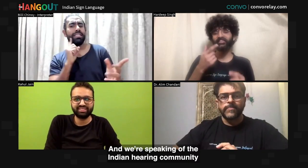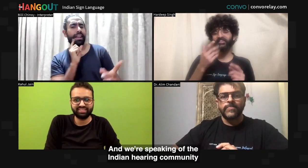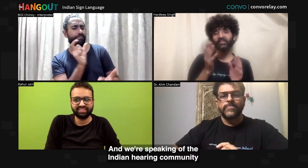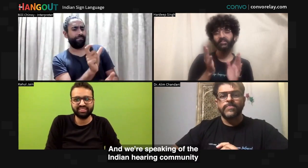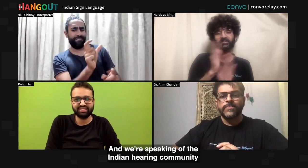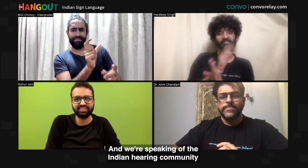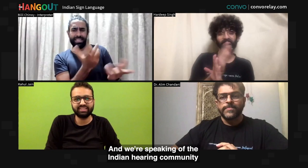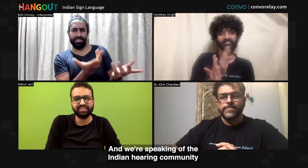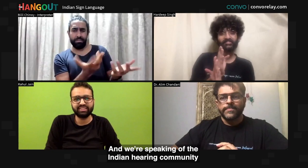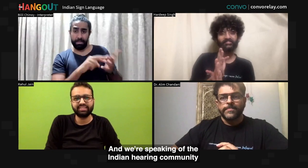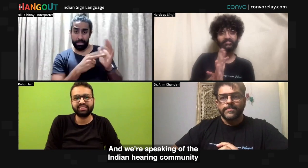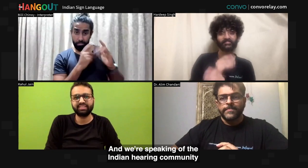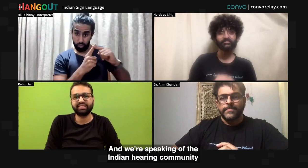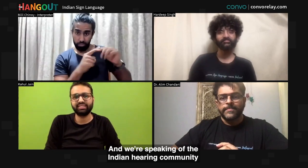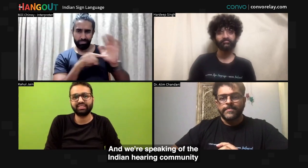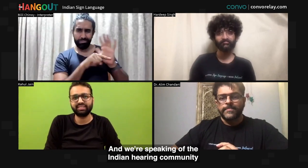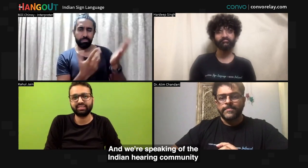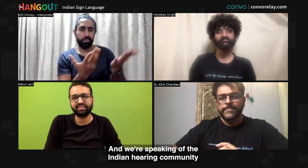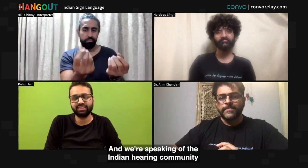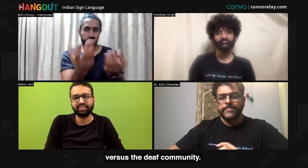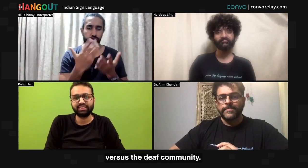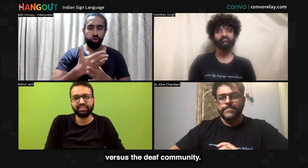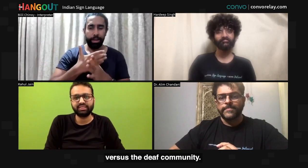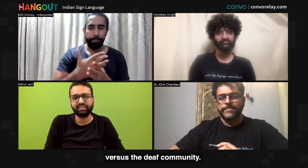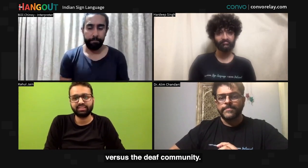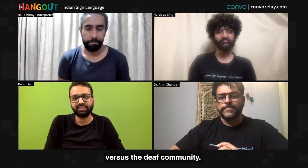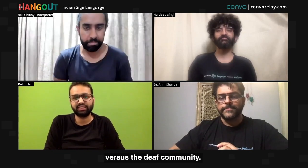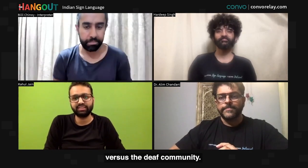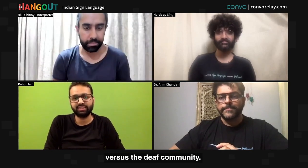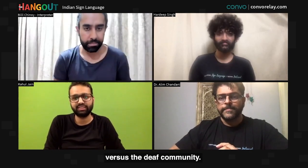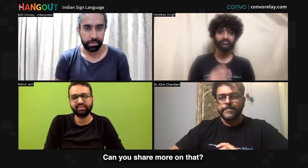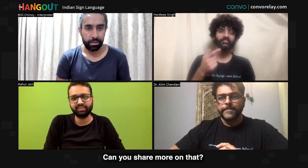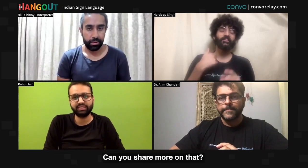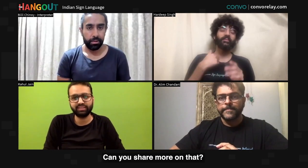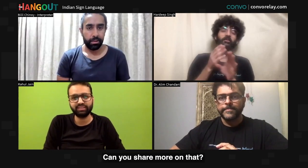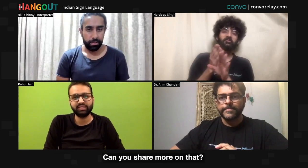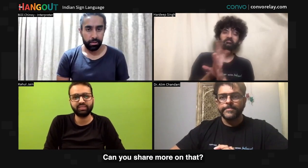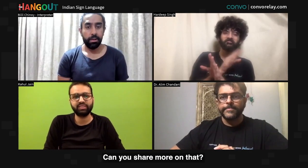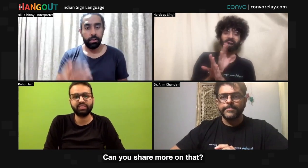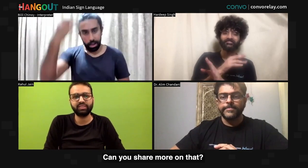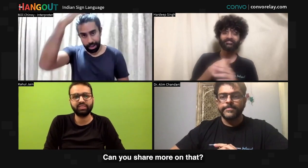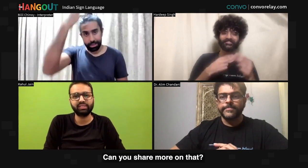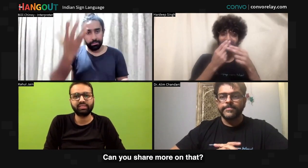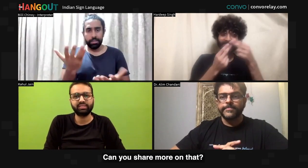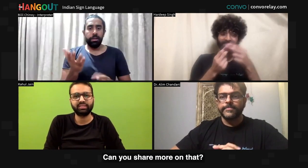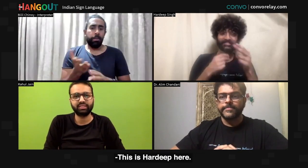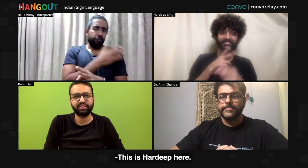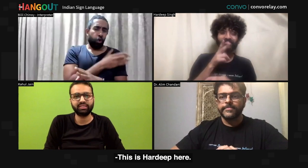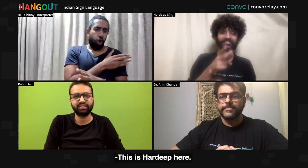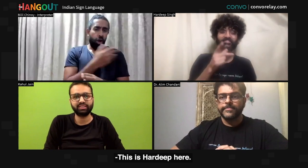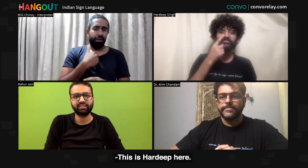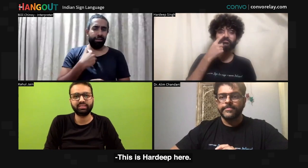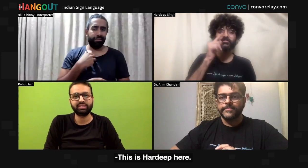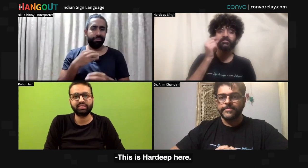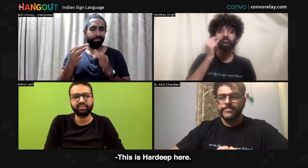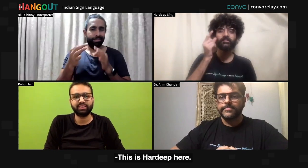the Indian community, hearing community versus the deaf community. Can you share more on that? This is Hardeep here. Uh,